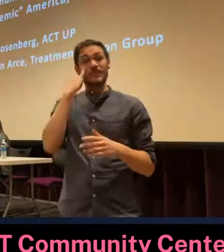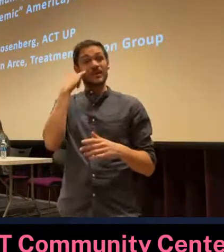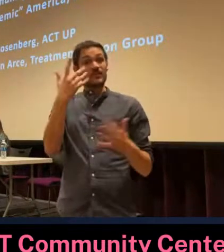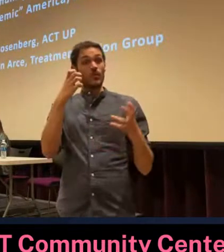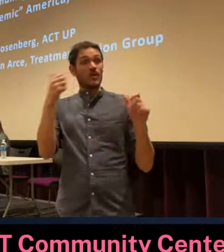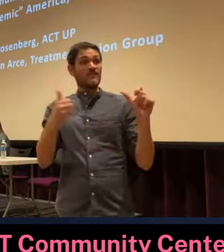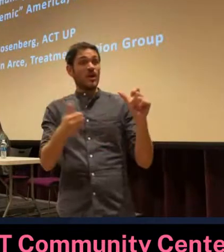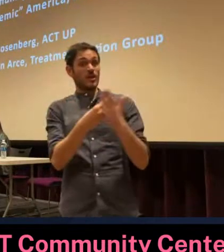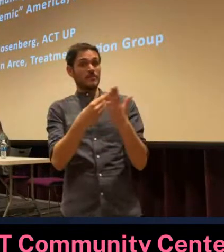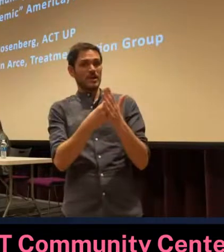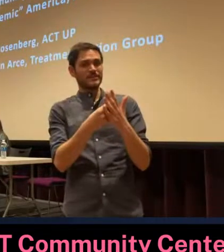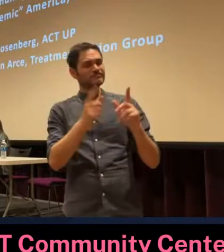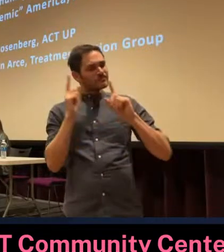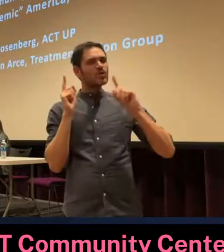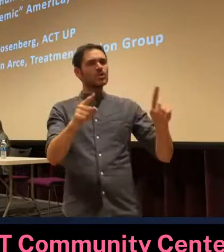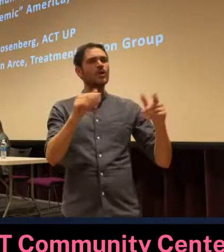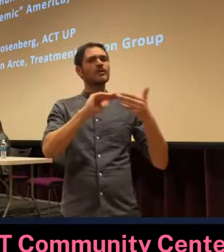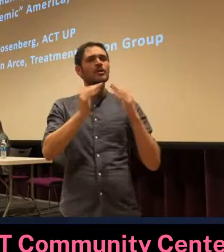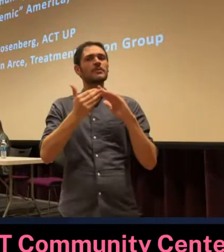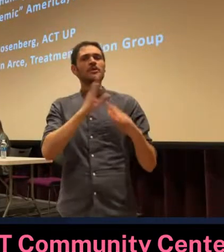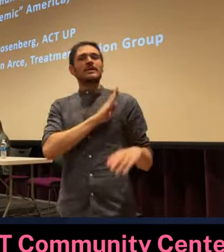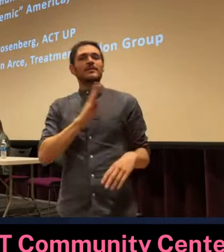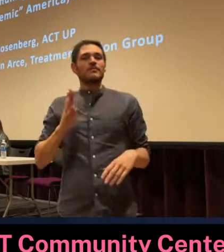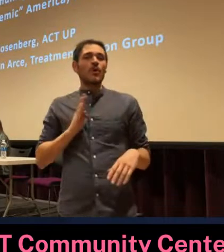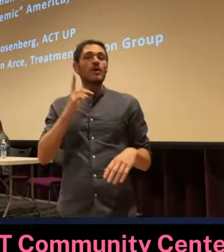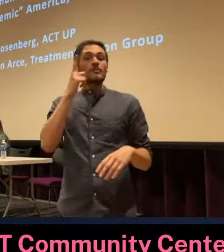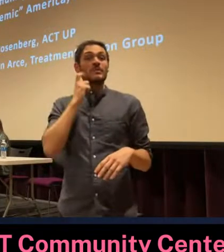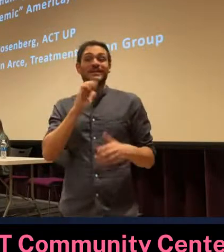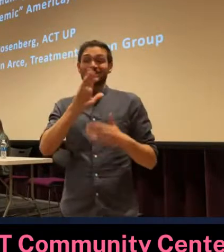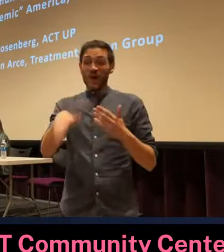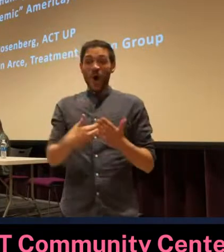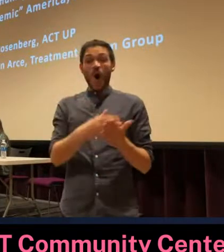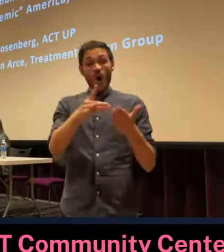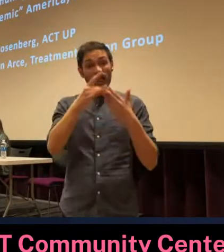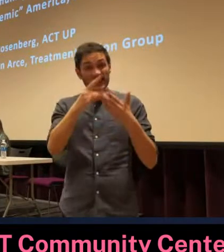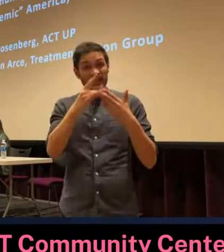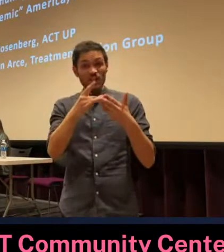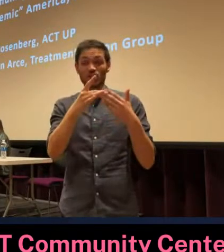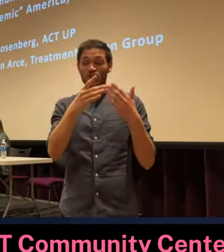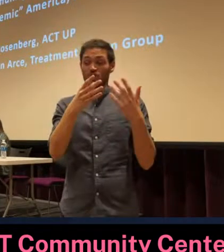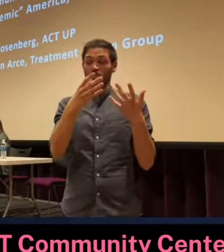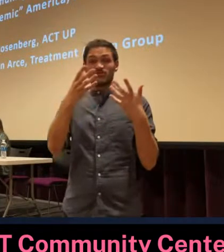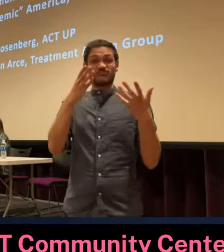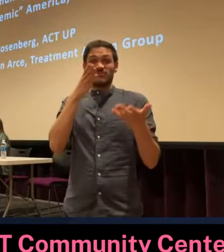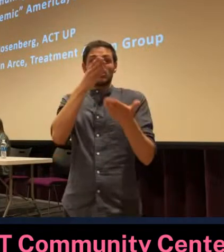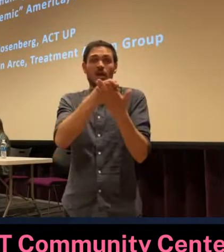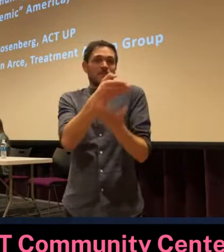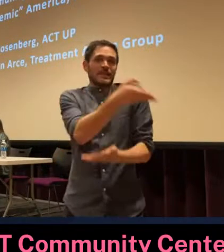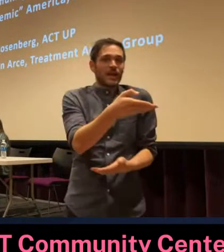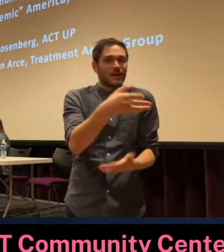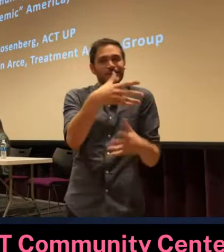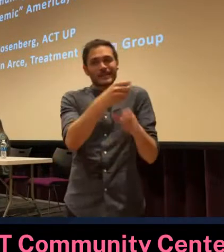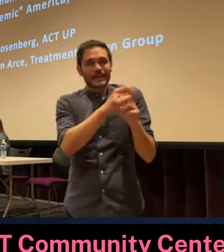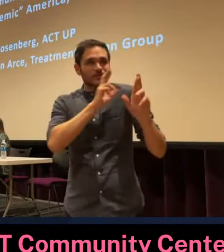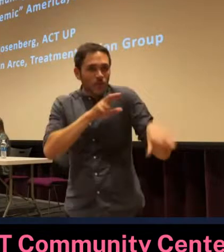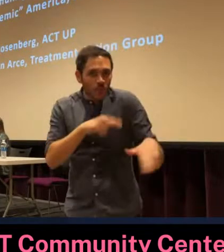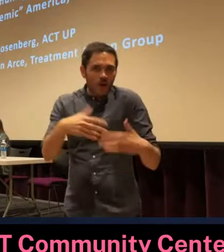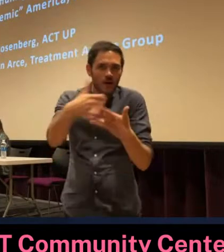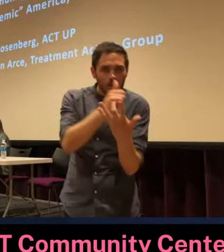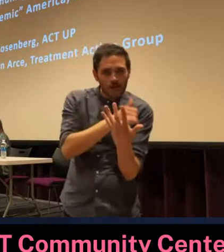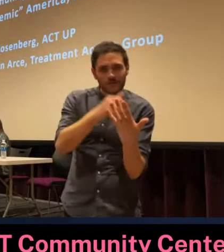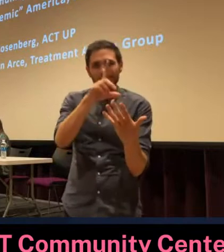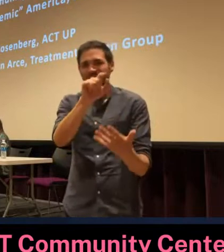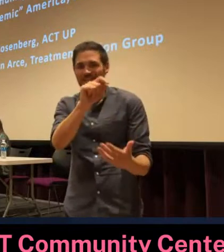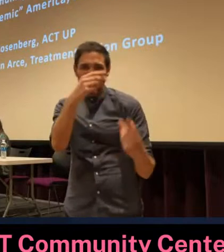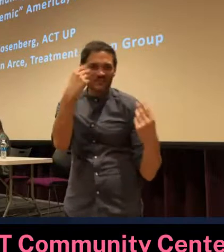community boards, because all leadership has to stop there and get a report. And then it is the same trick,